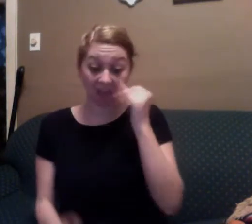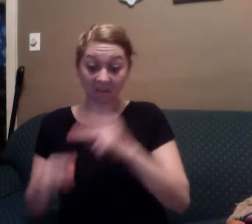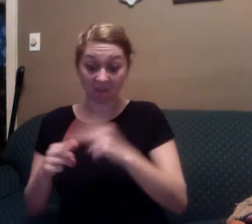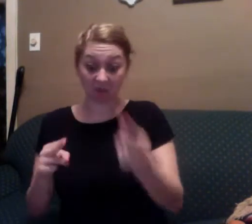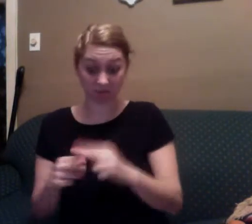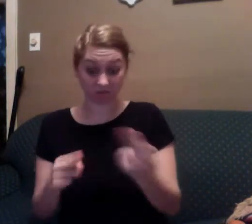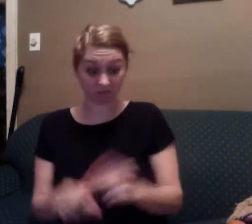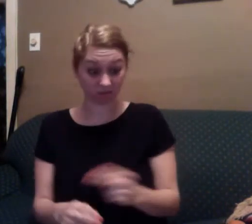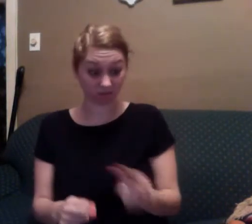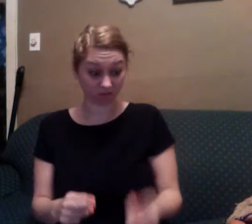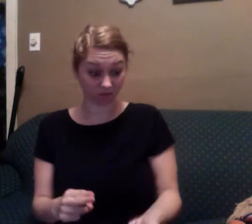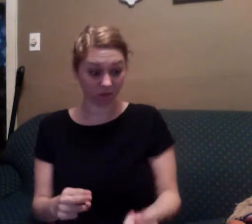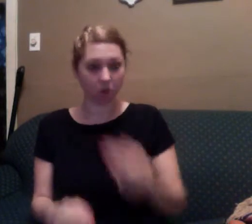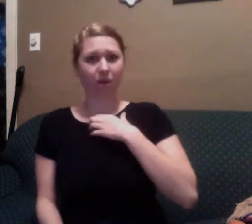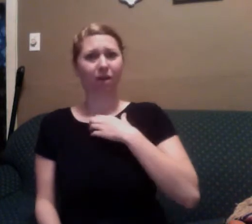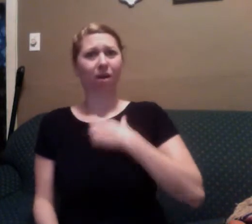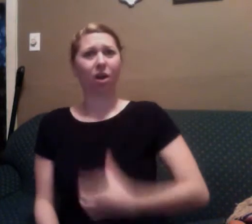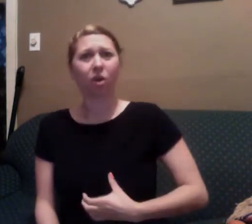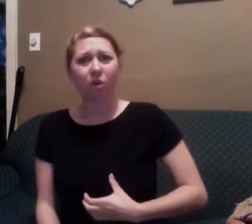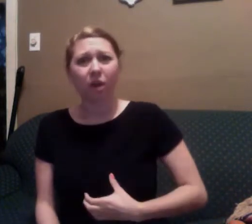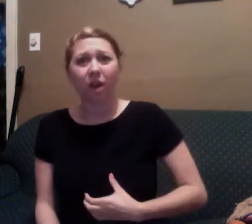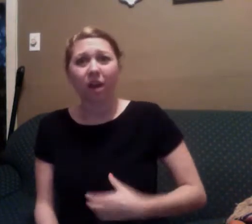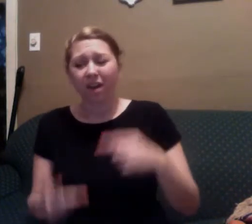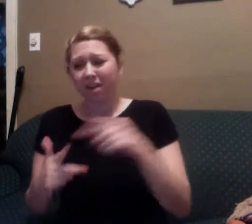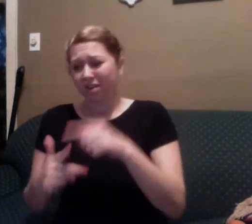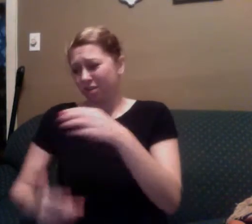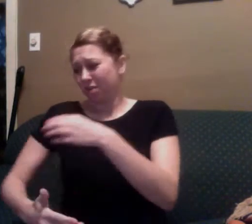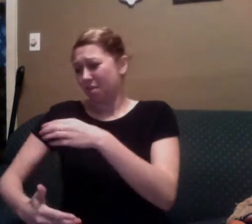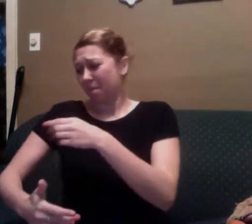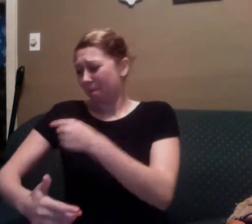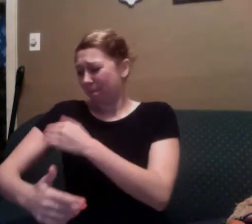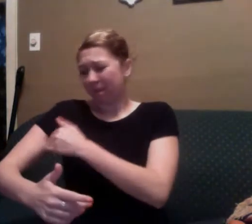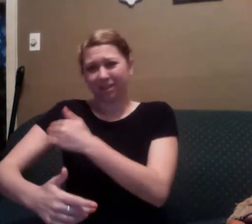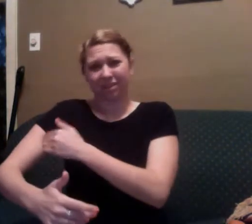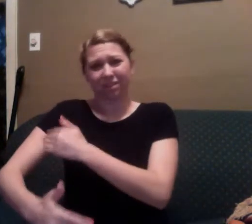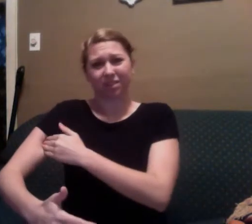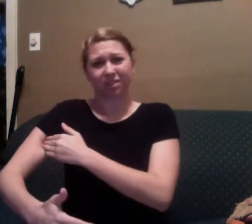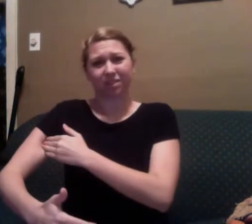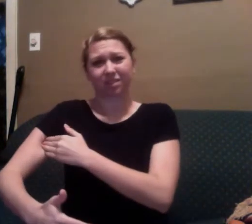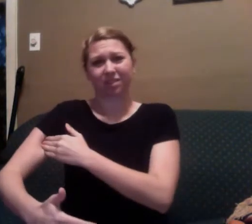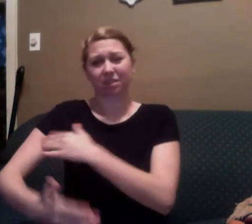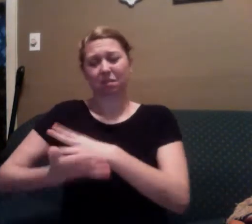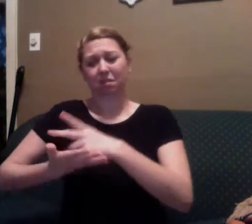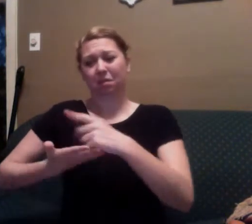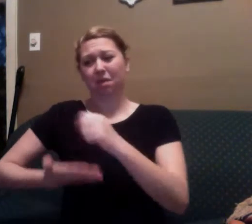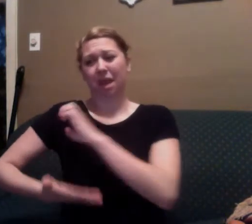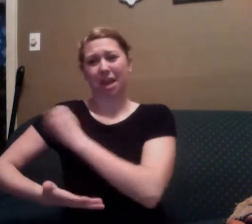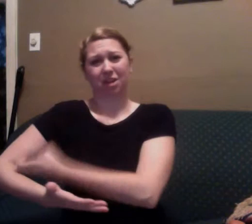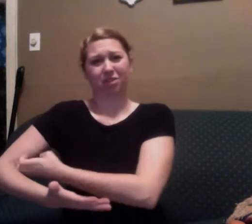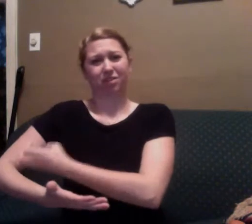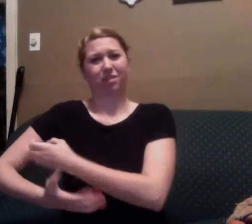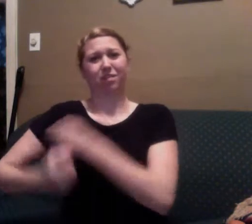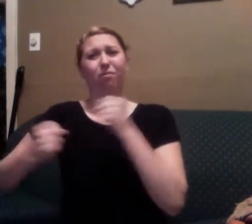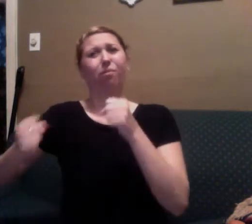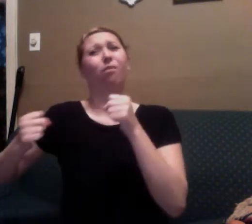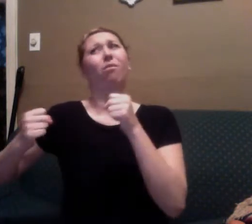hungry, and your muscles burn less energy. Dr. Rudy Leibel of Columbia University has found